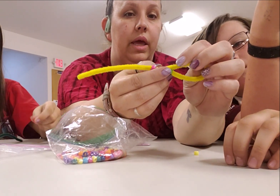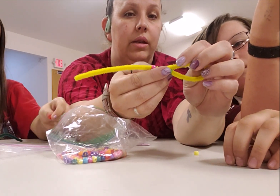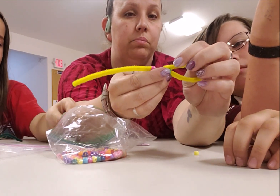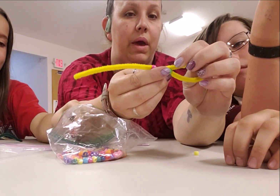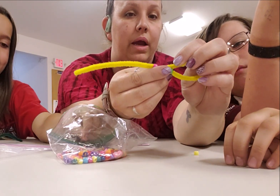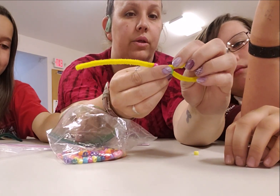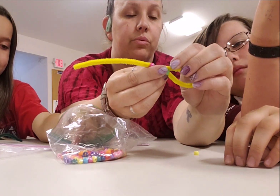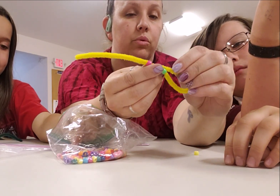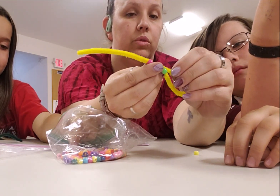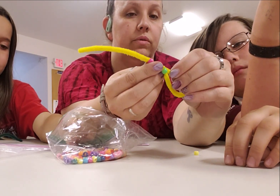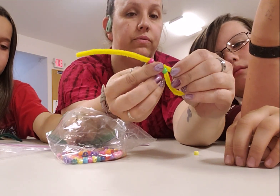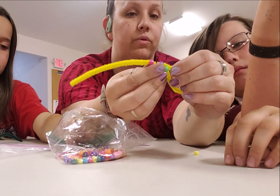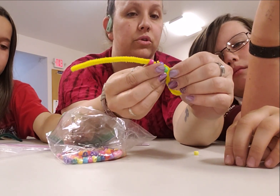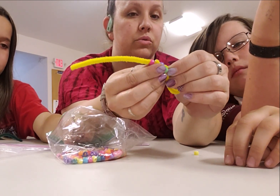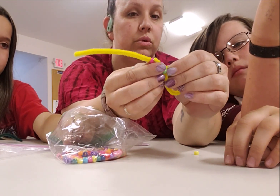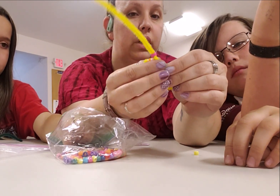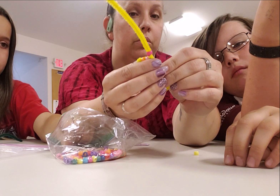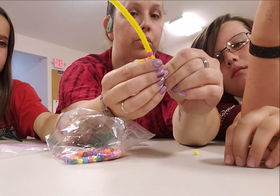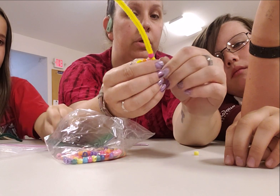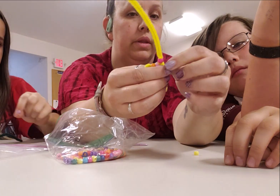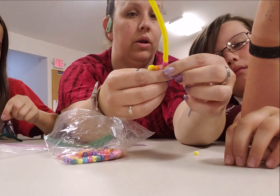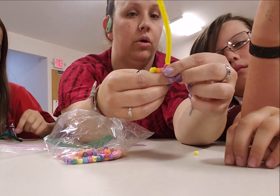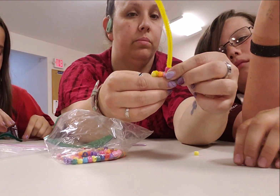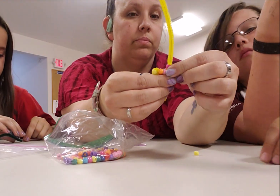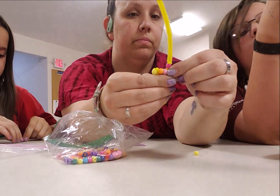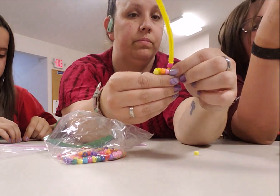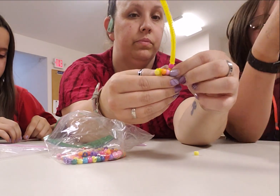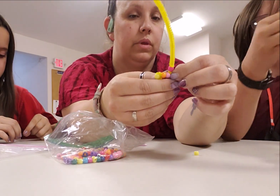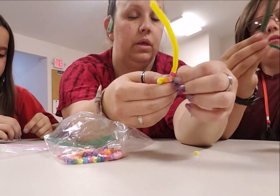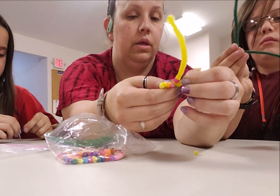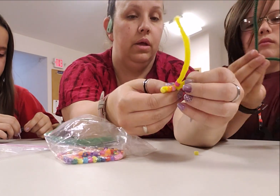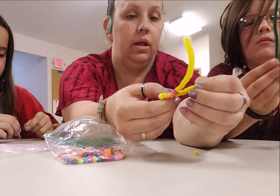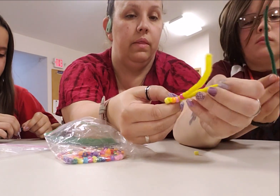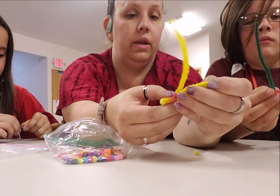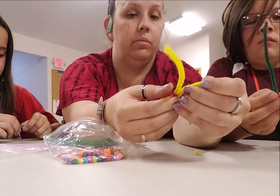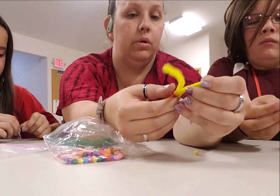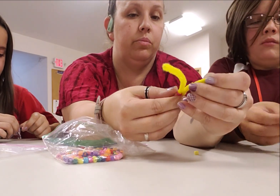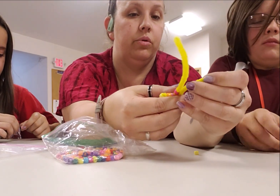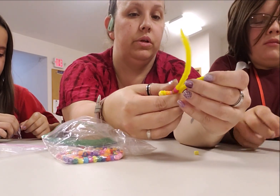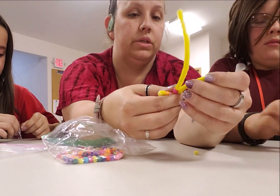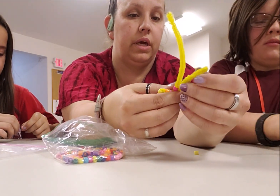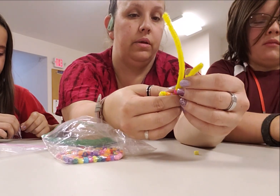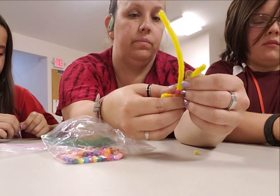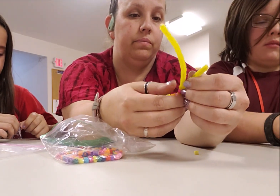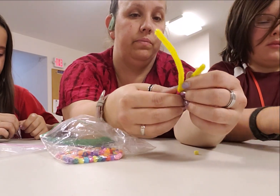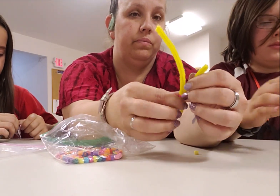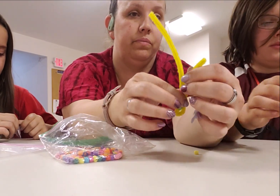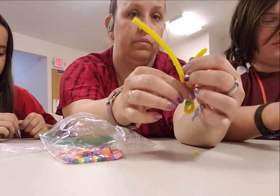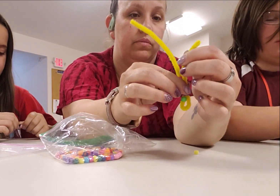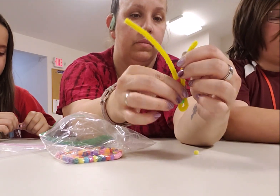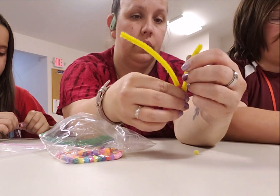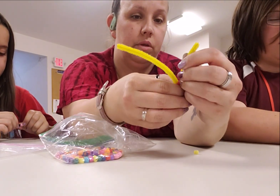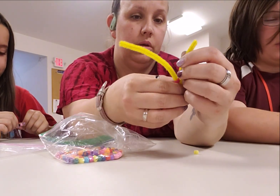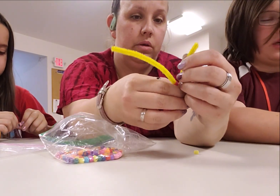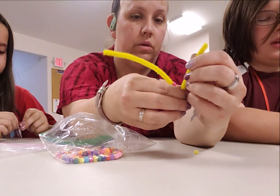and back through the first one that I put on that arm. And then I'm going to pull it tight. Can I have